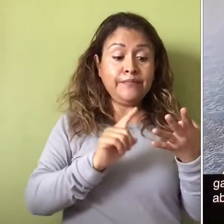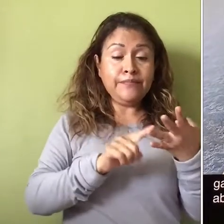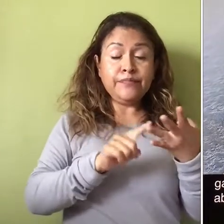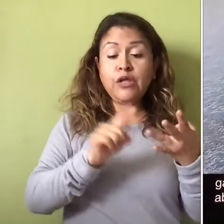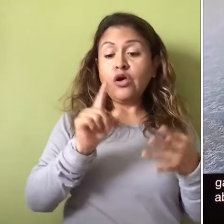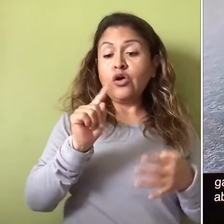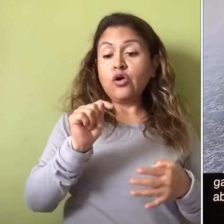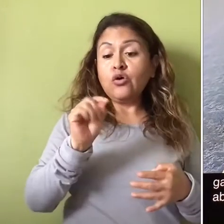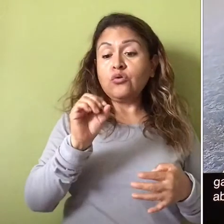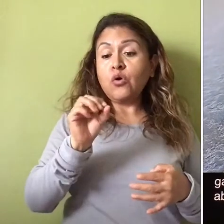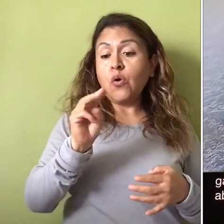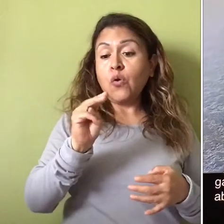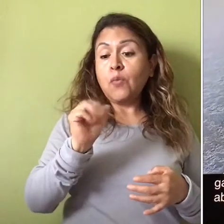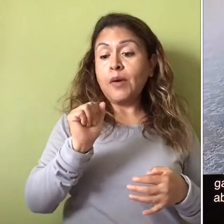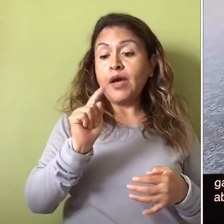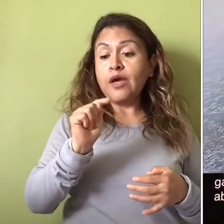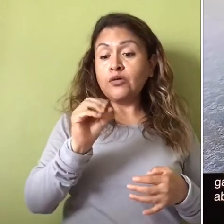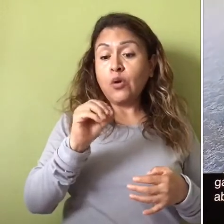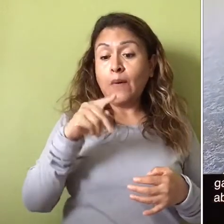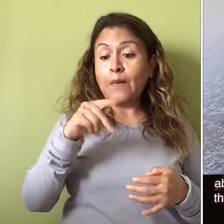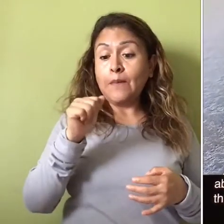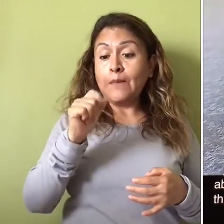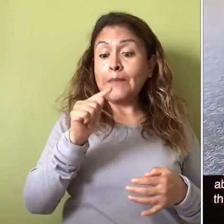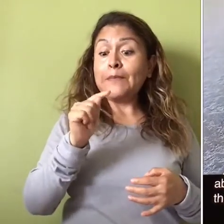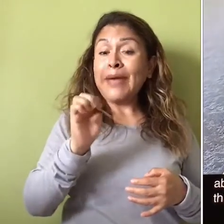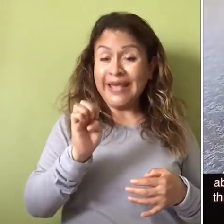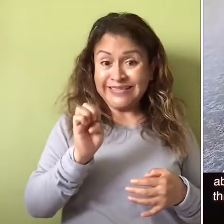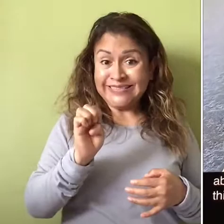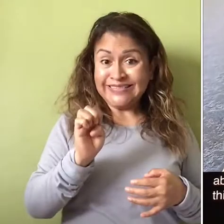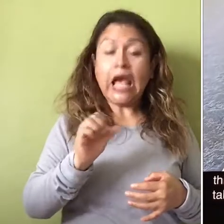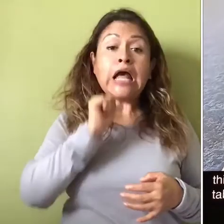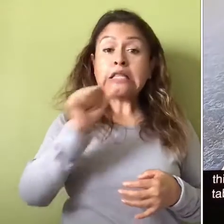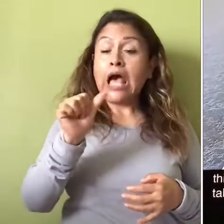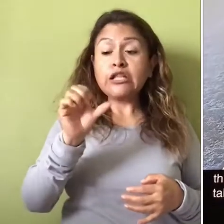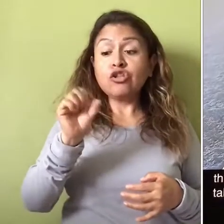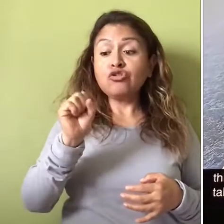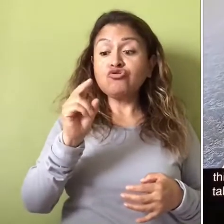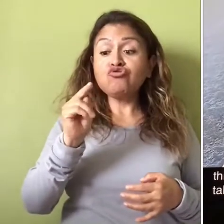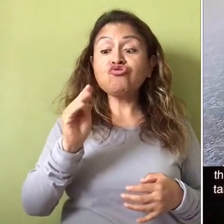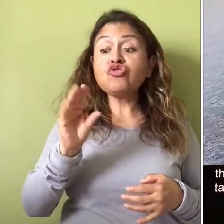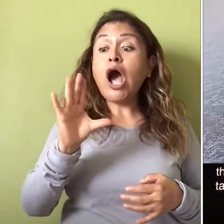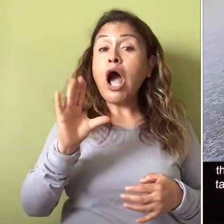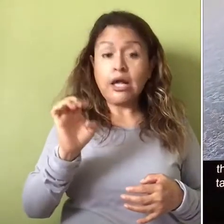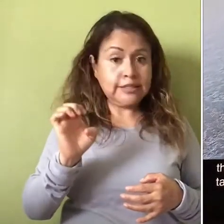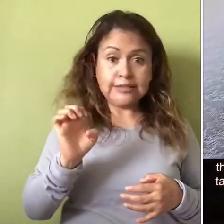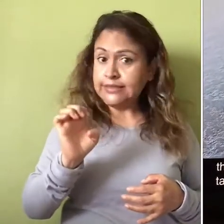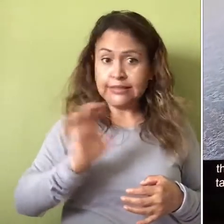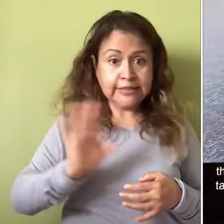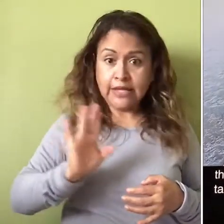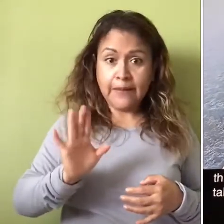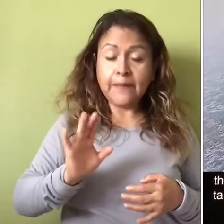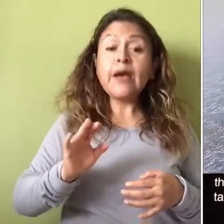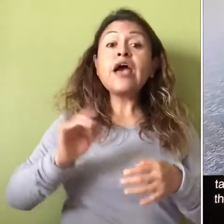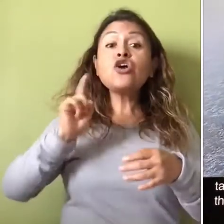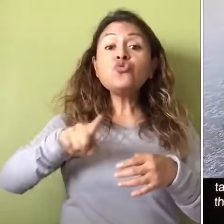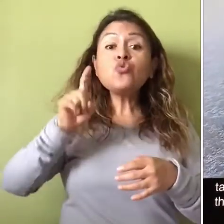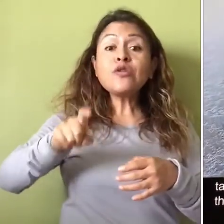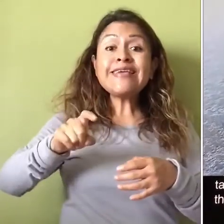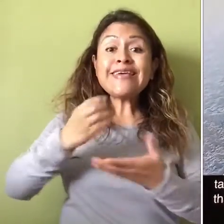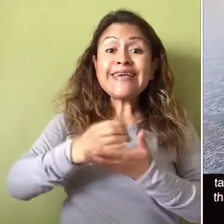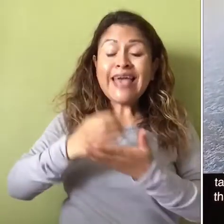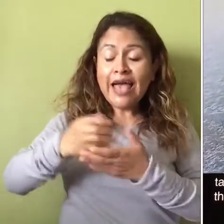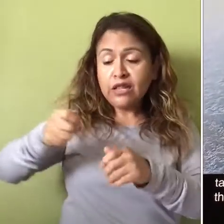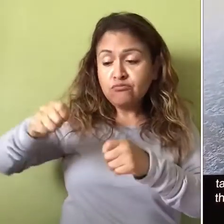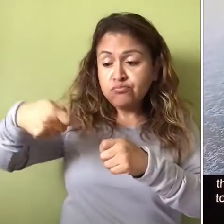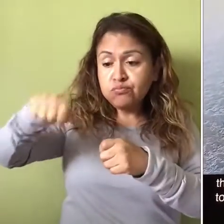paste. Make sure that you are using tomato paste and not tomato sauce. Tomato sauce will not give you the right flavor for this. You need the concentrated